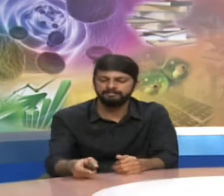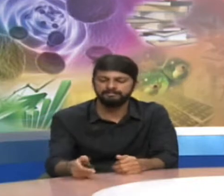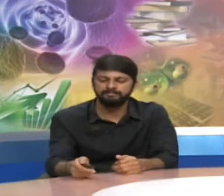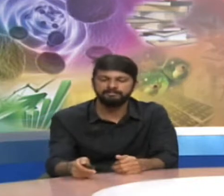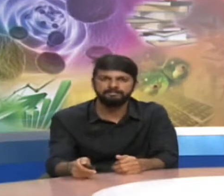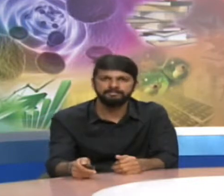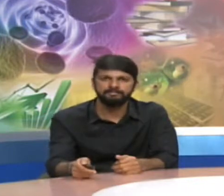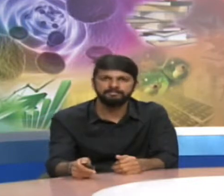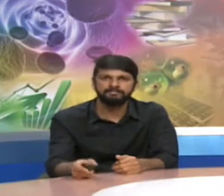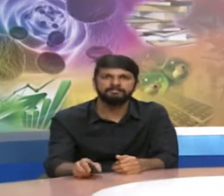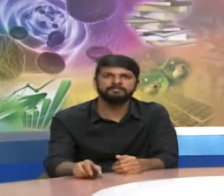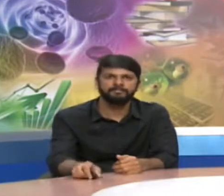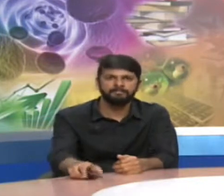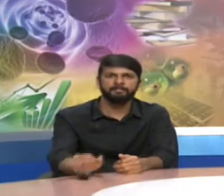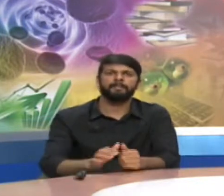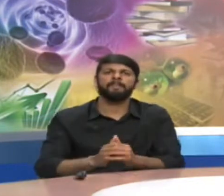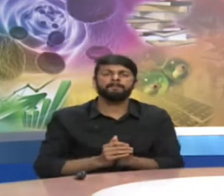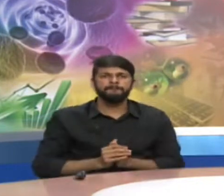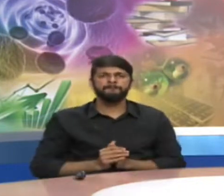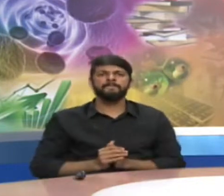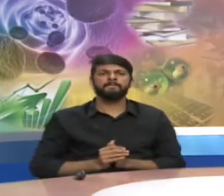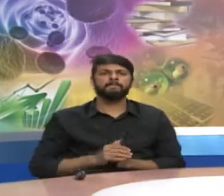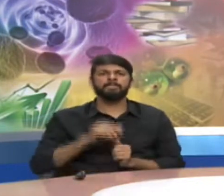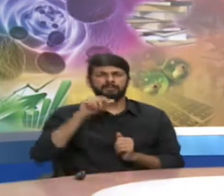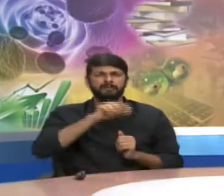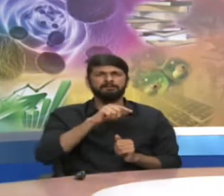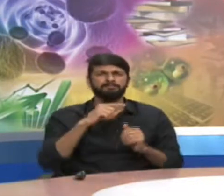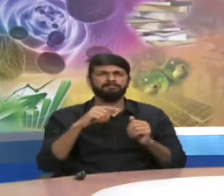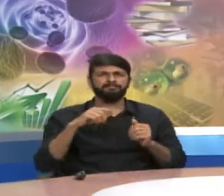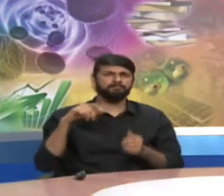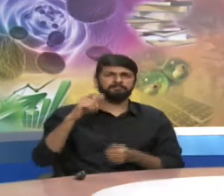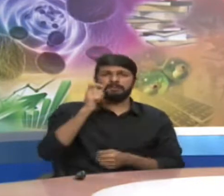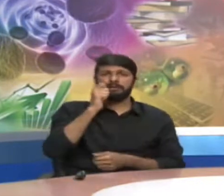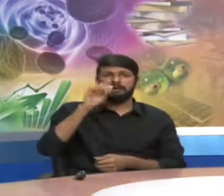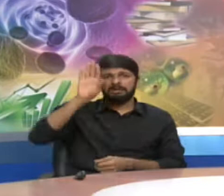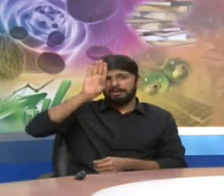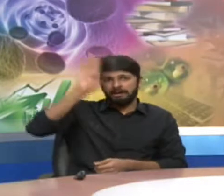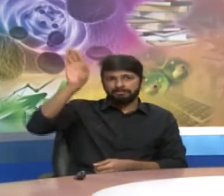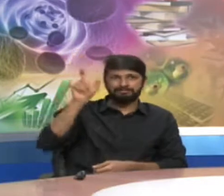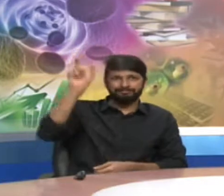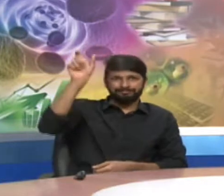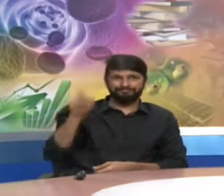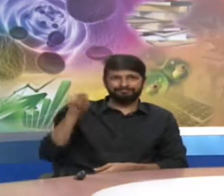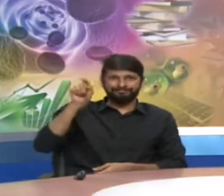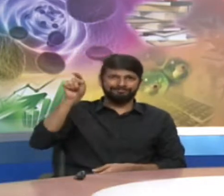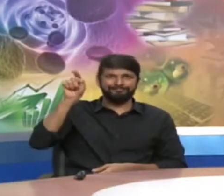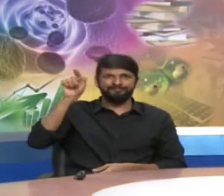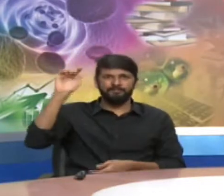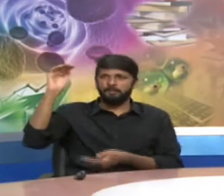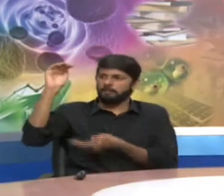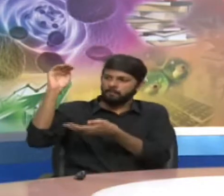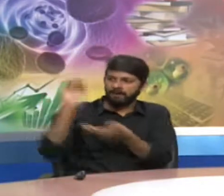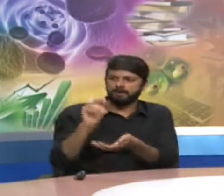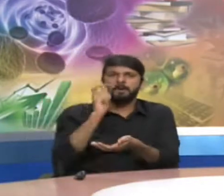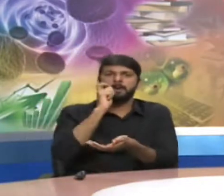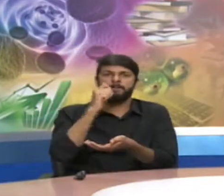The second painting is about the prince and the